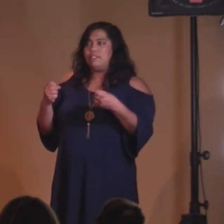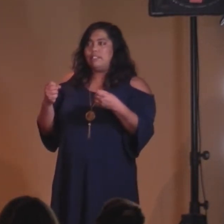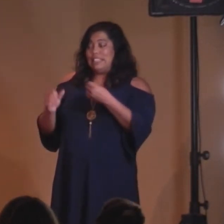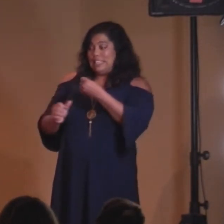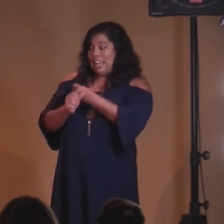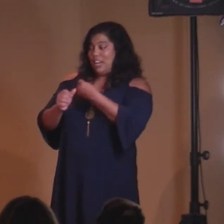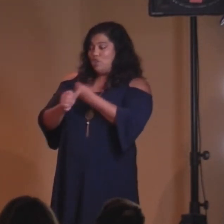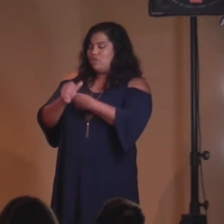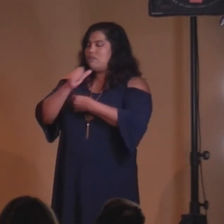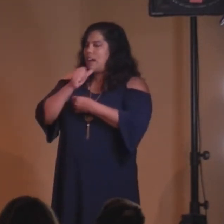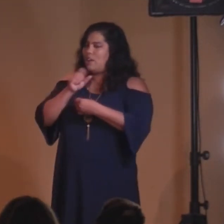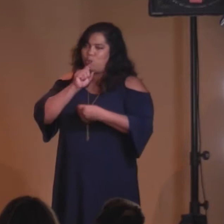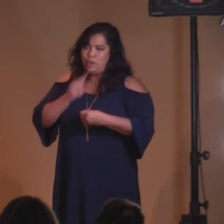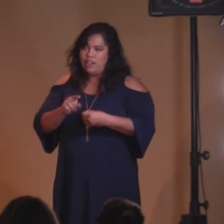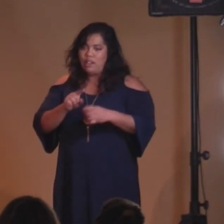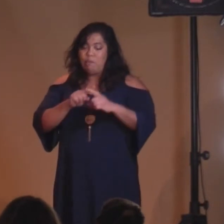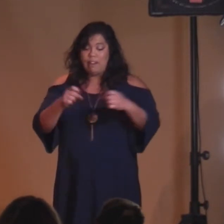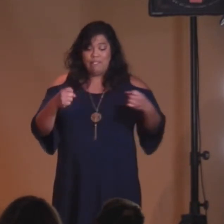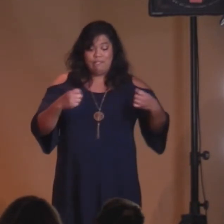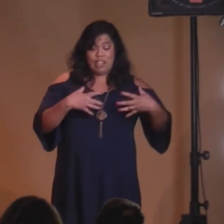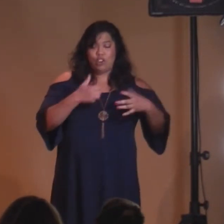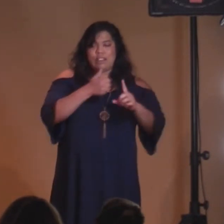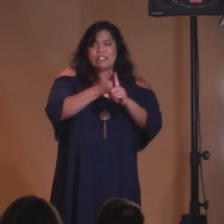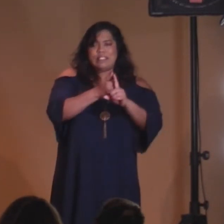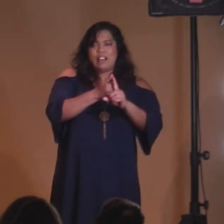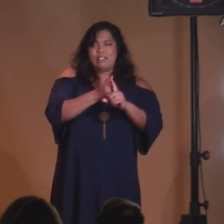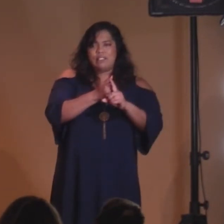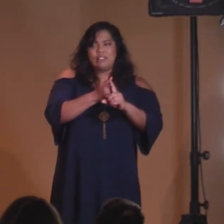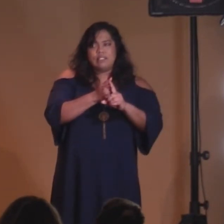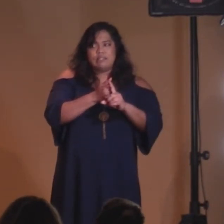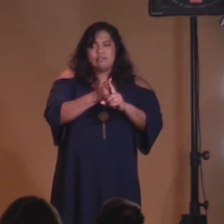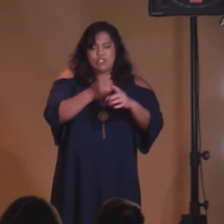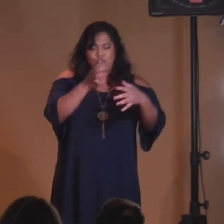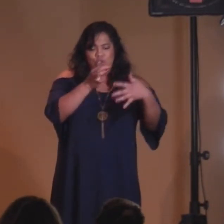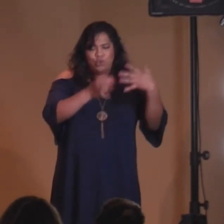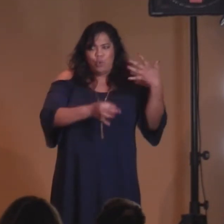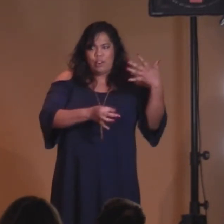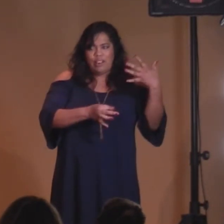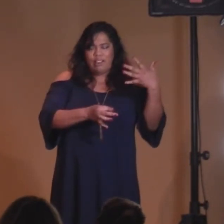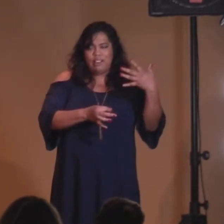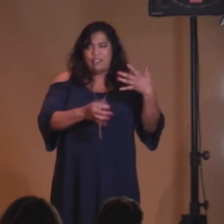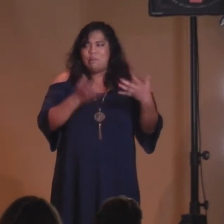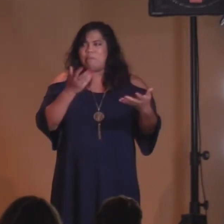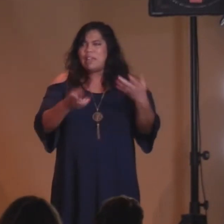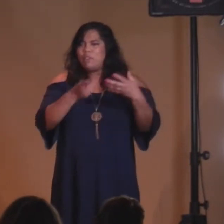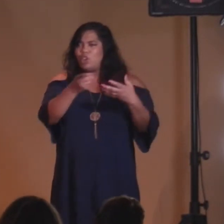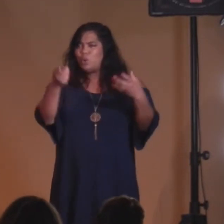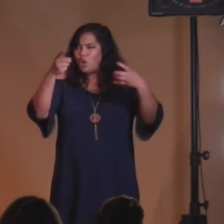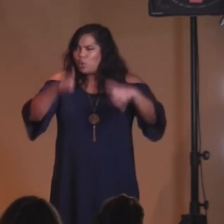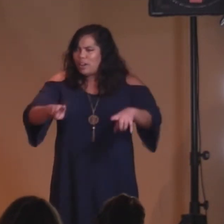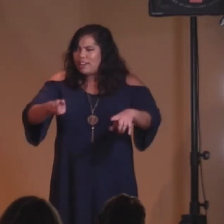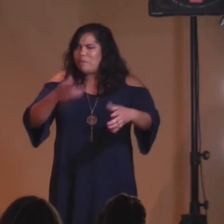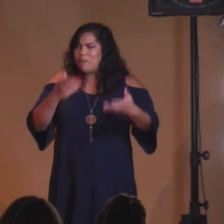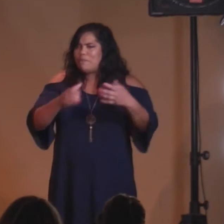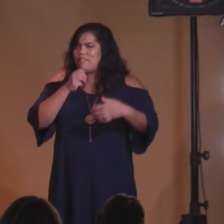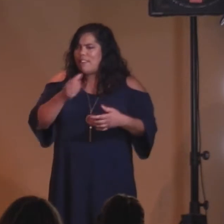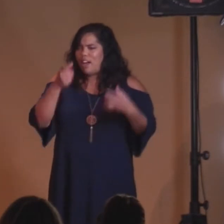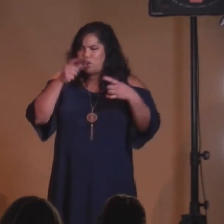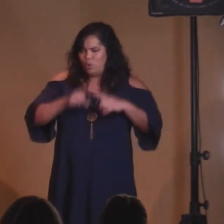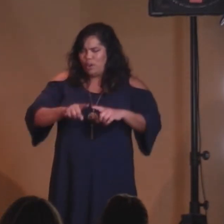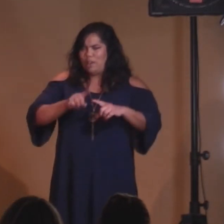Just as something to sit with, whether you agree or not, just sit with that and recognize the things that